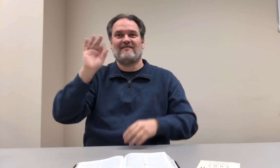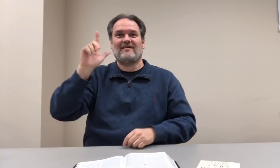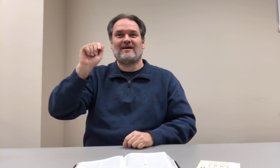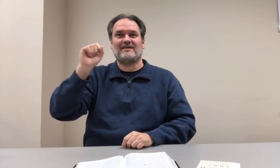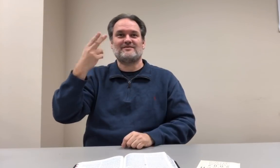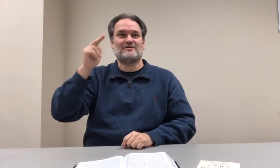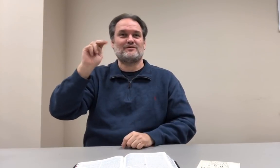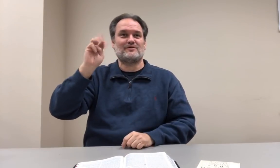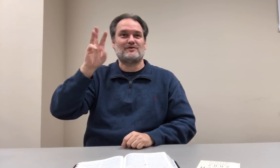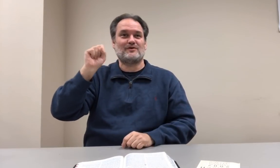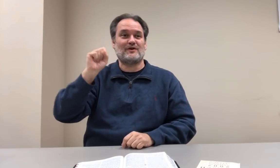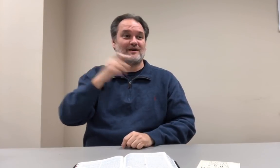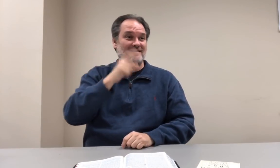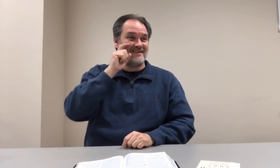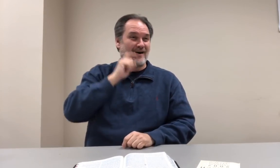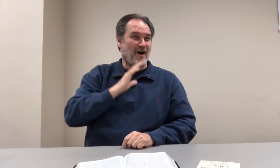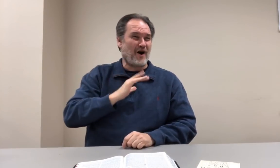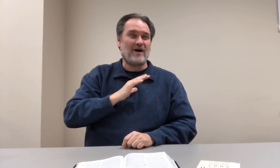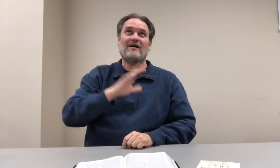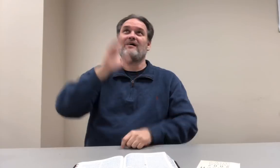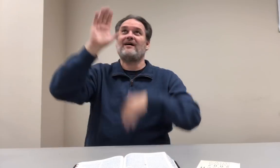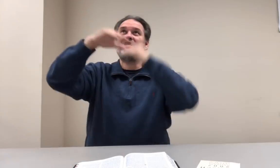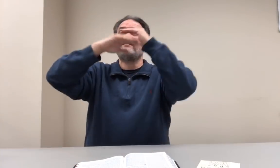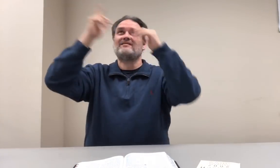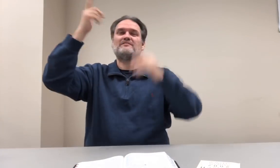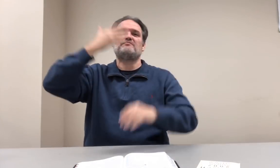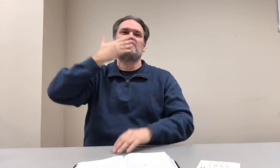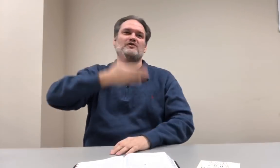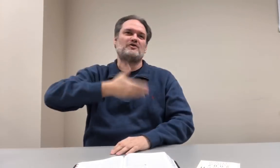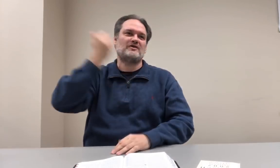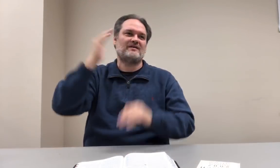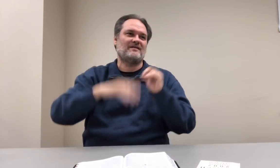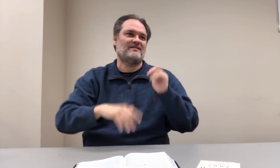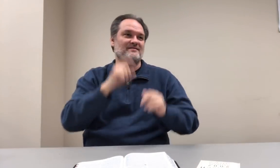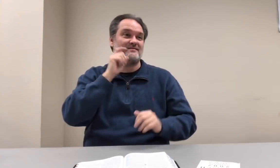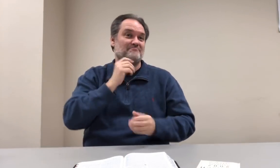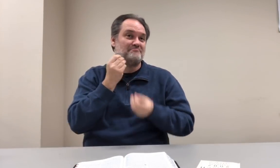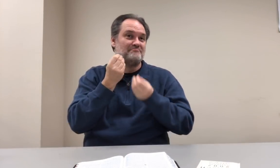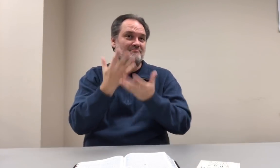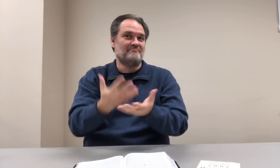unchanging, we think of a small child, Bennett, our 18-month-old. She can put a hat on.